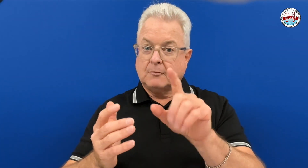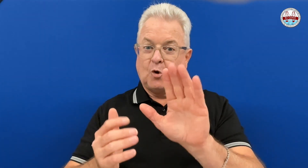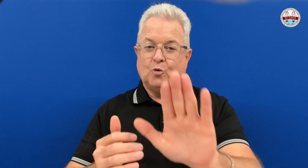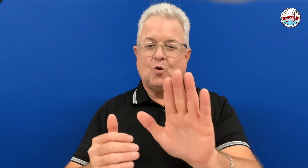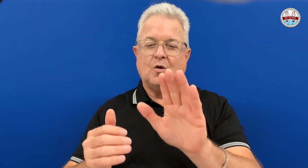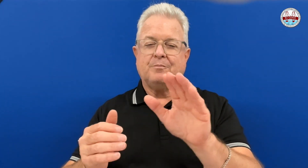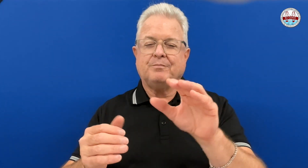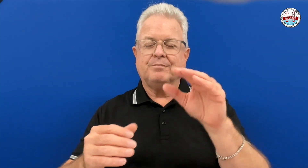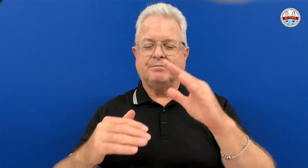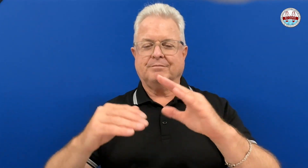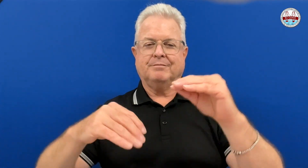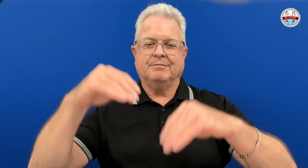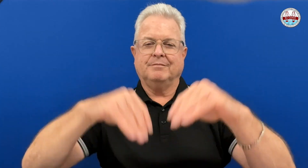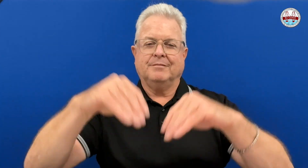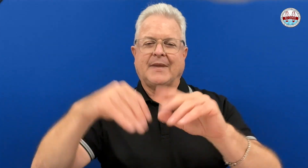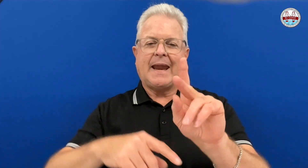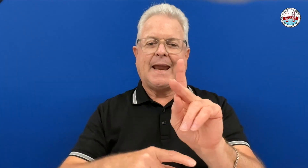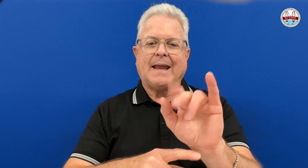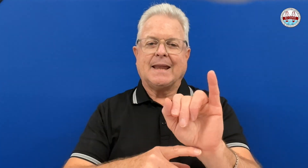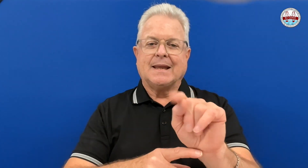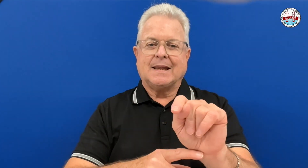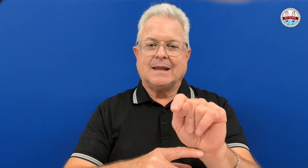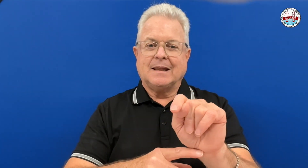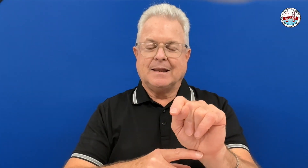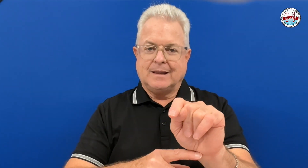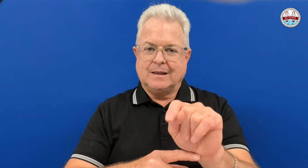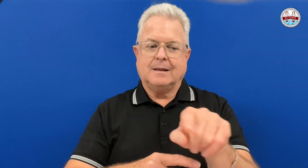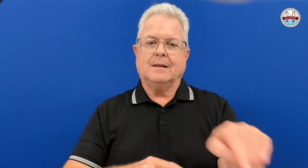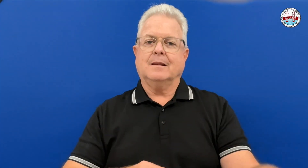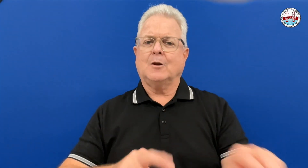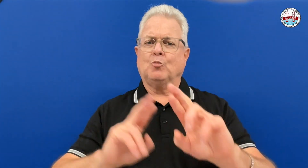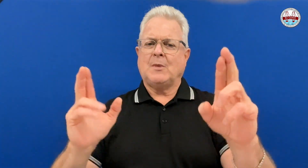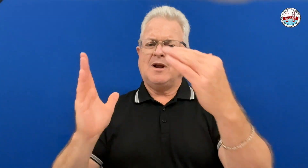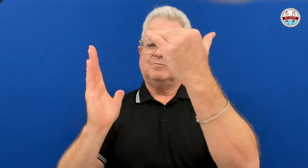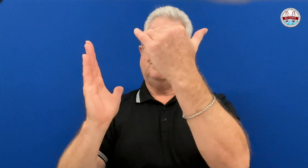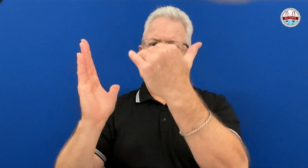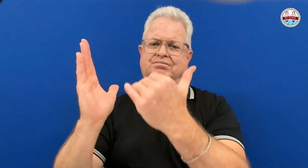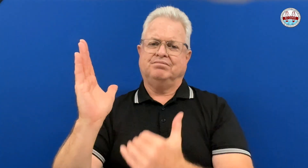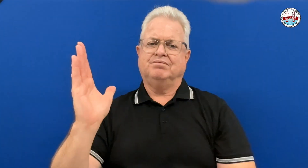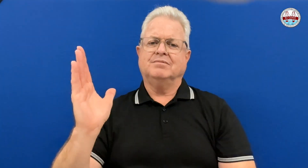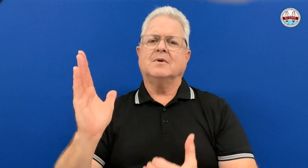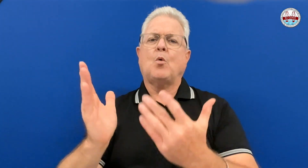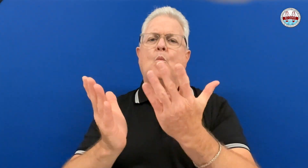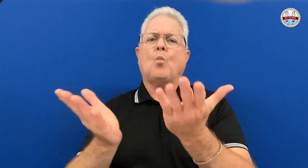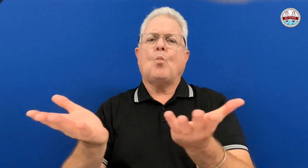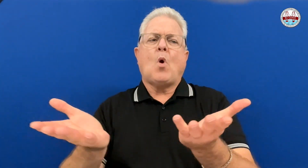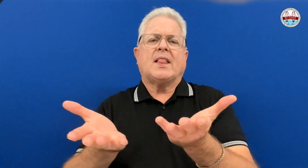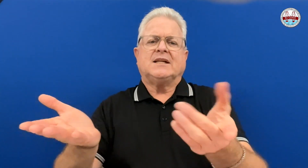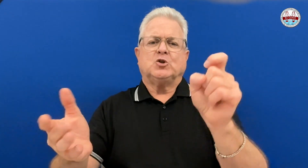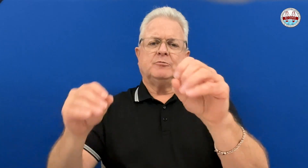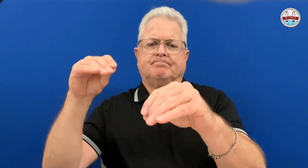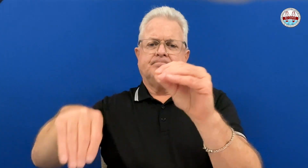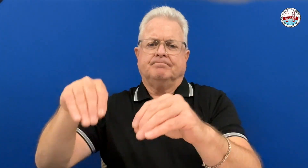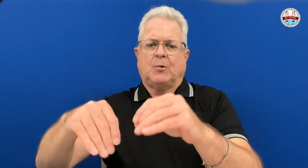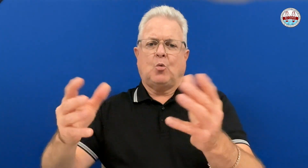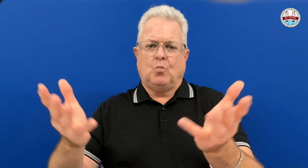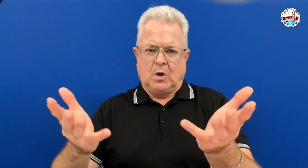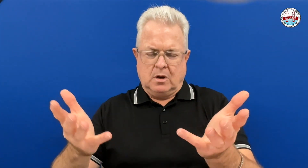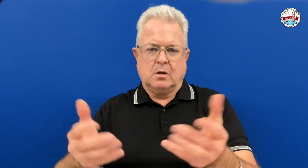And lastly, you want to make sure you have a kit or a list of what should